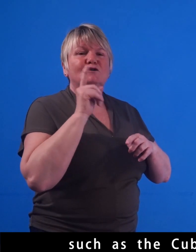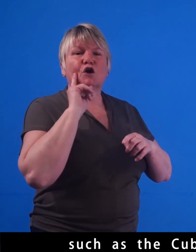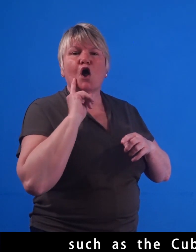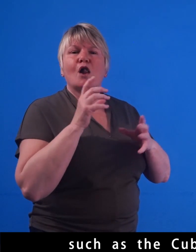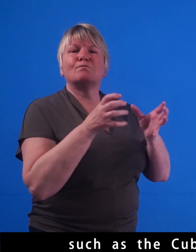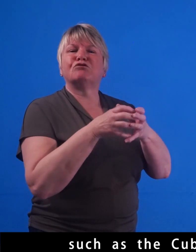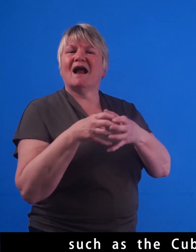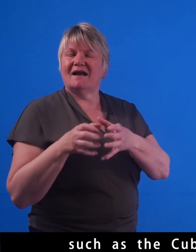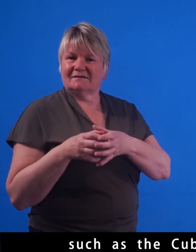Brigades.